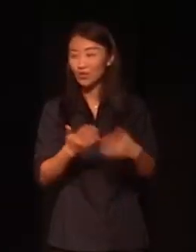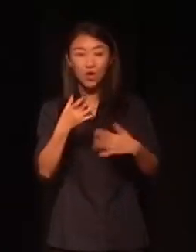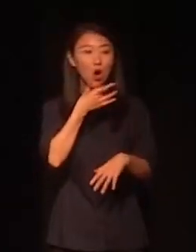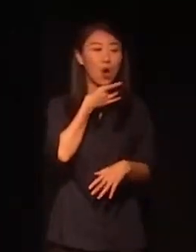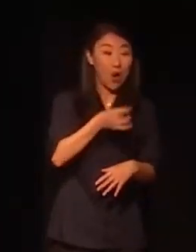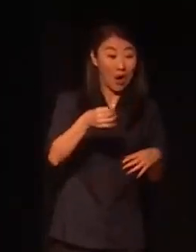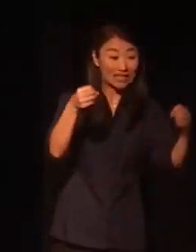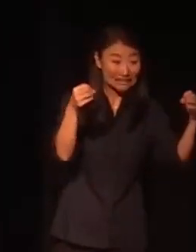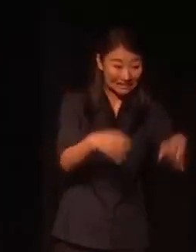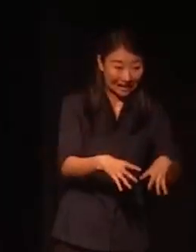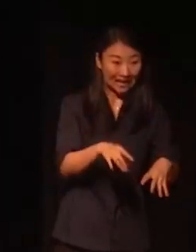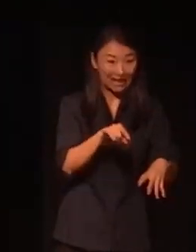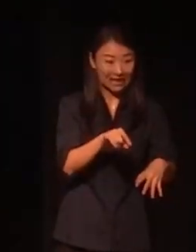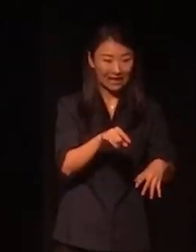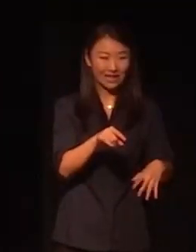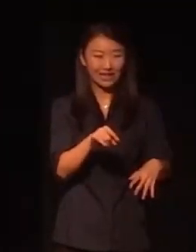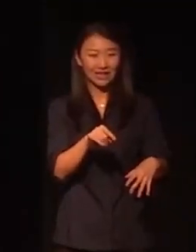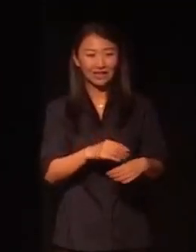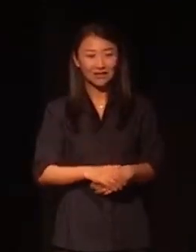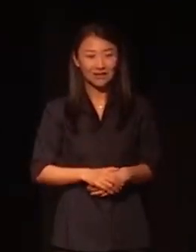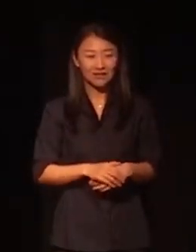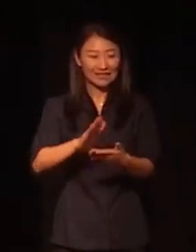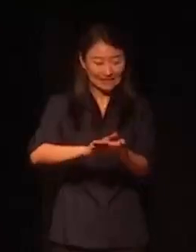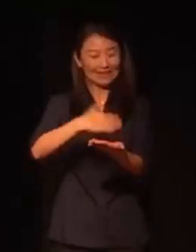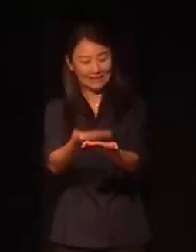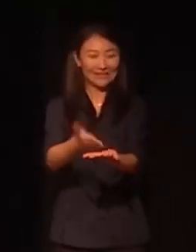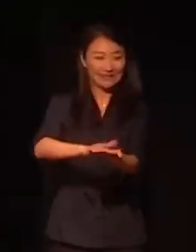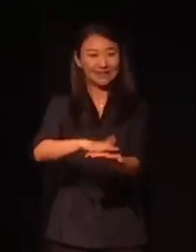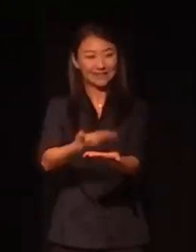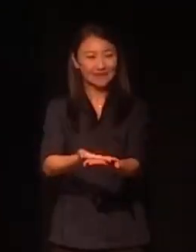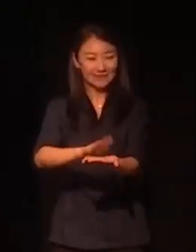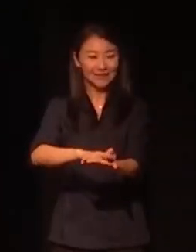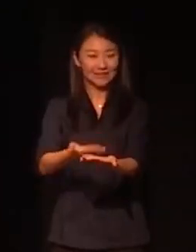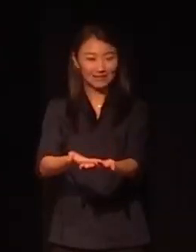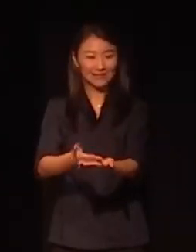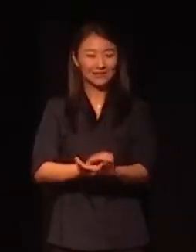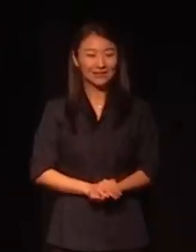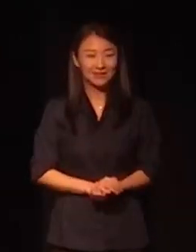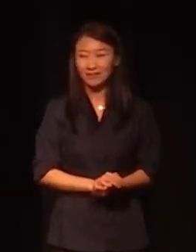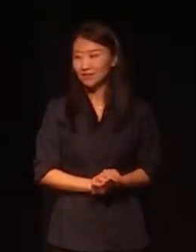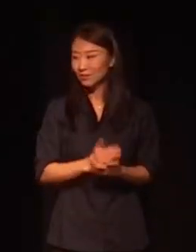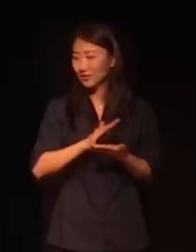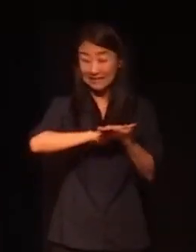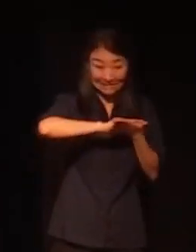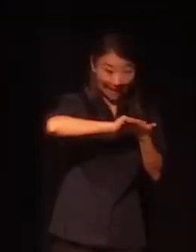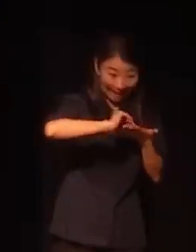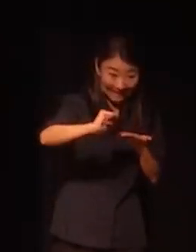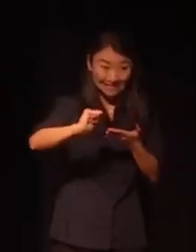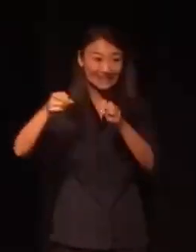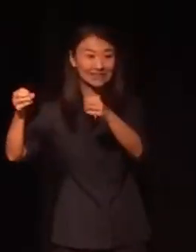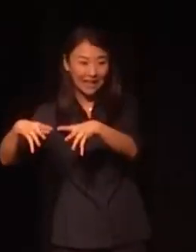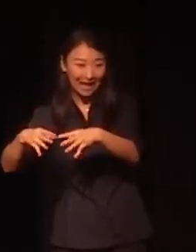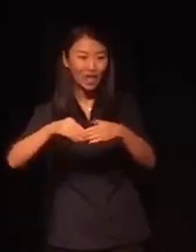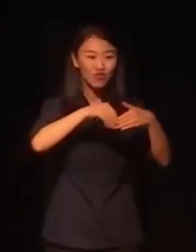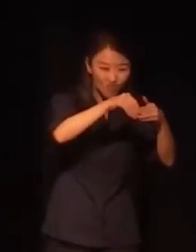zha, meaning dry deep feed. Okay, jian zha, and then you have got qin zha, ran